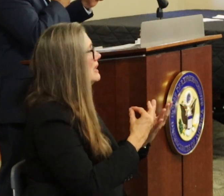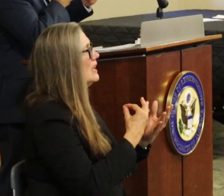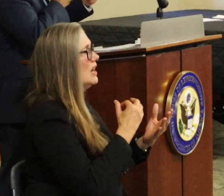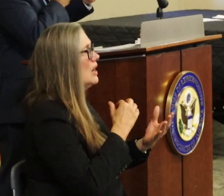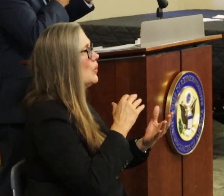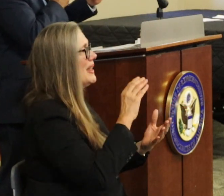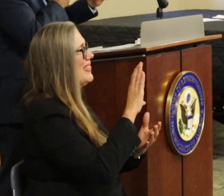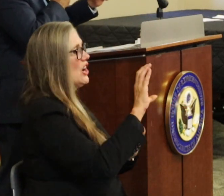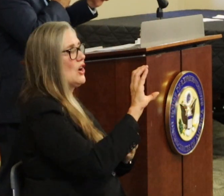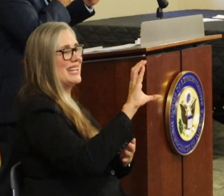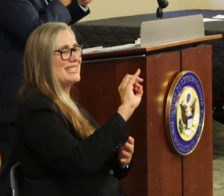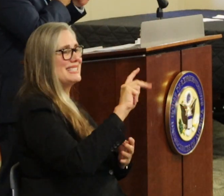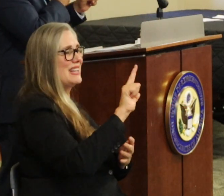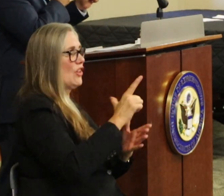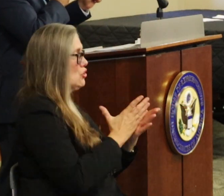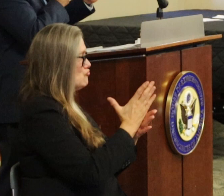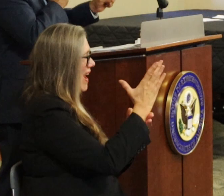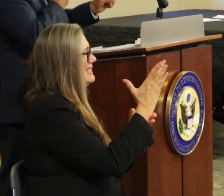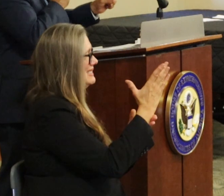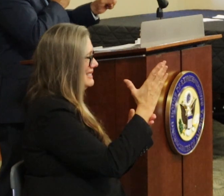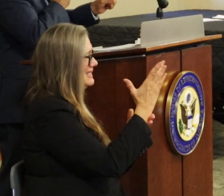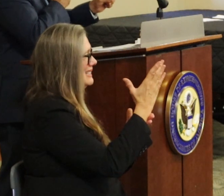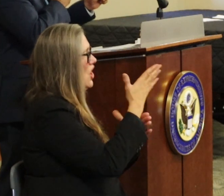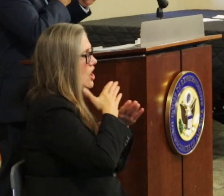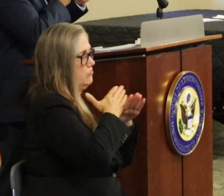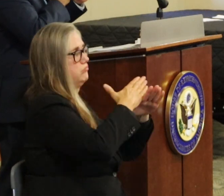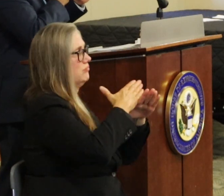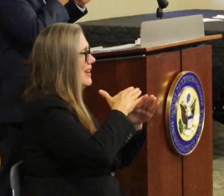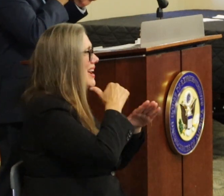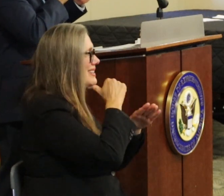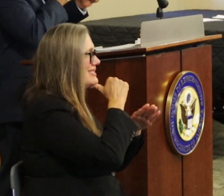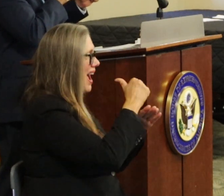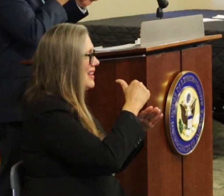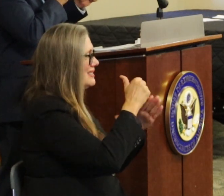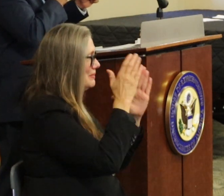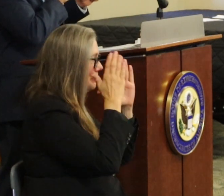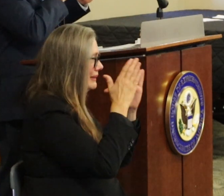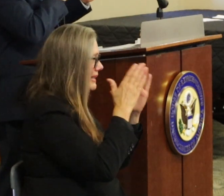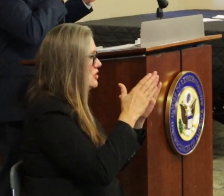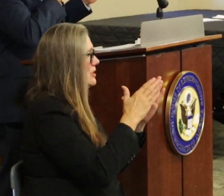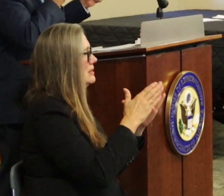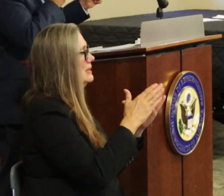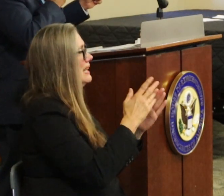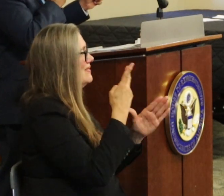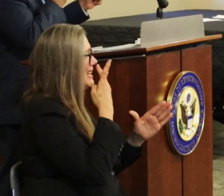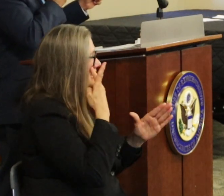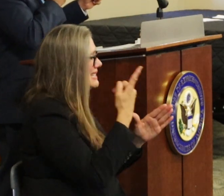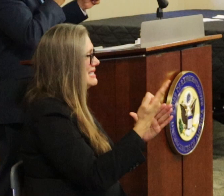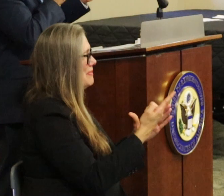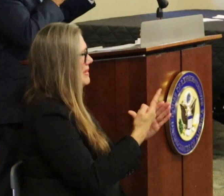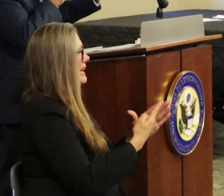are not being addressed through the education system. So if they were to see something extremely